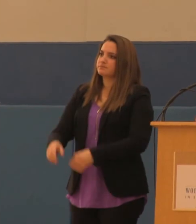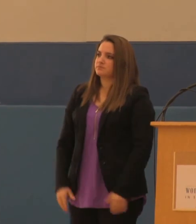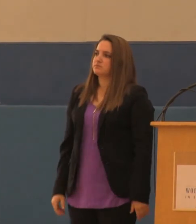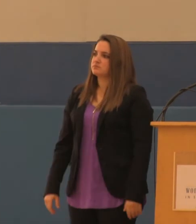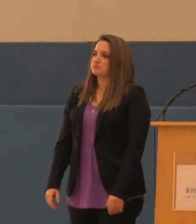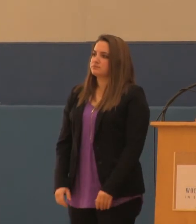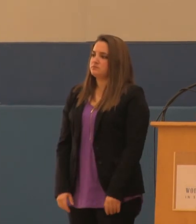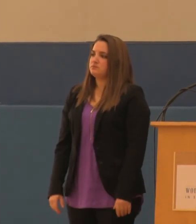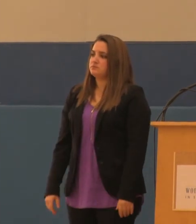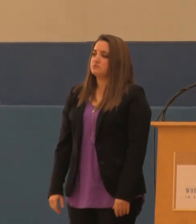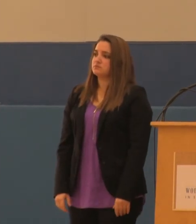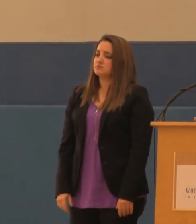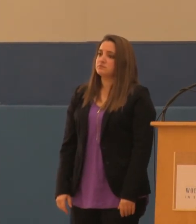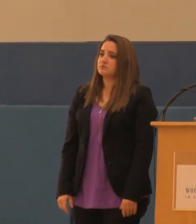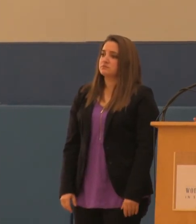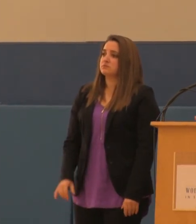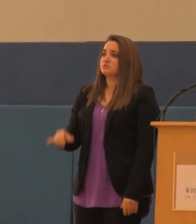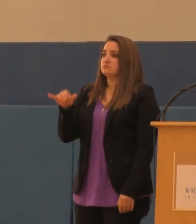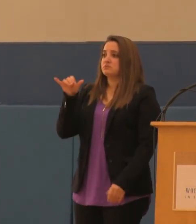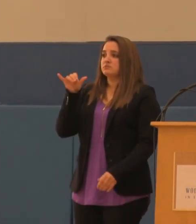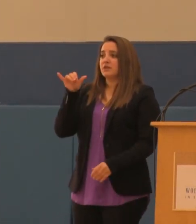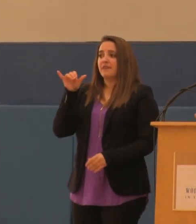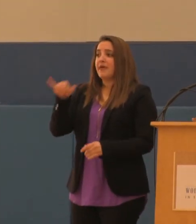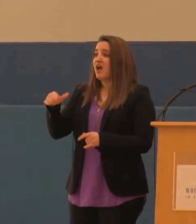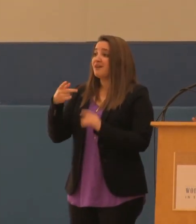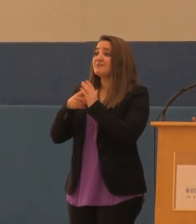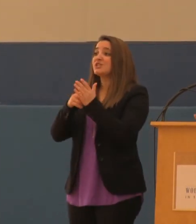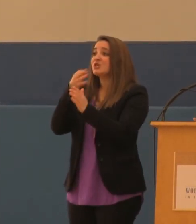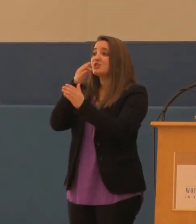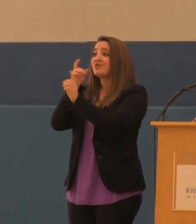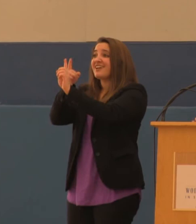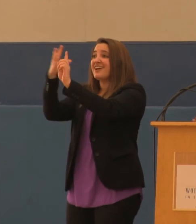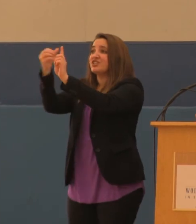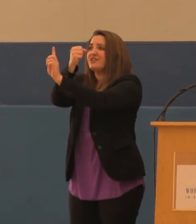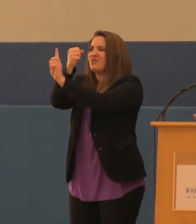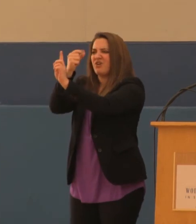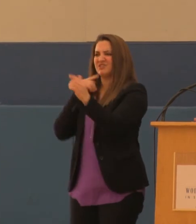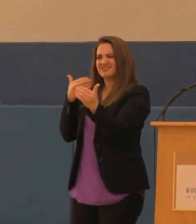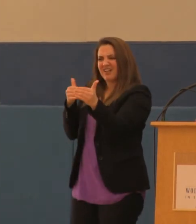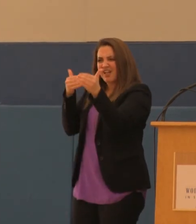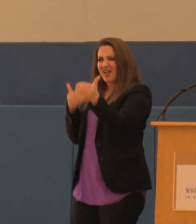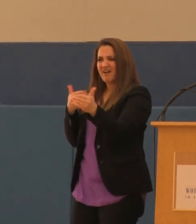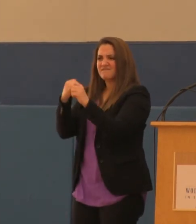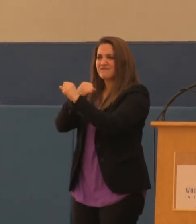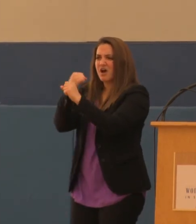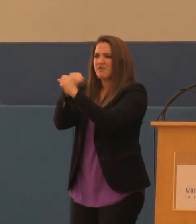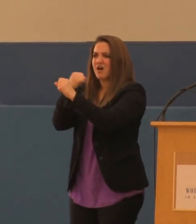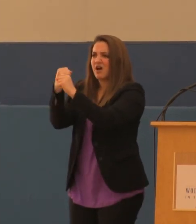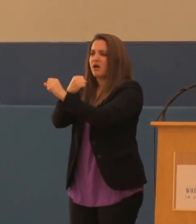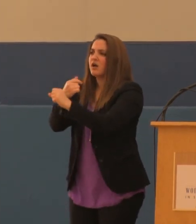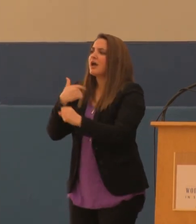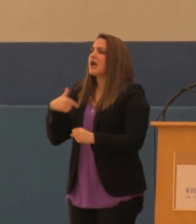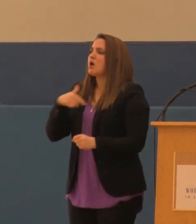And this is a long game, folks. So don't be fooled, and I don't mean to disparage